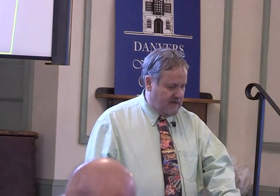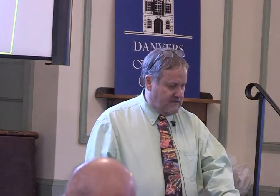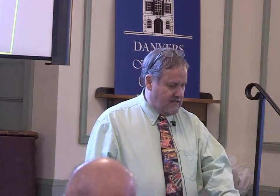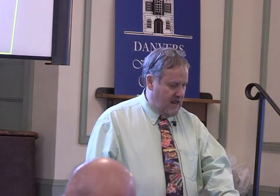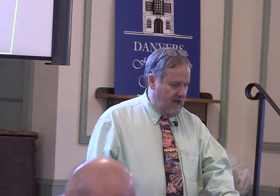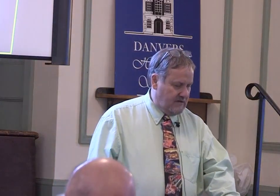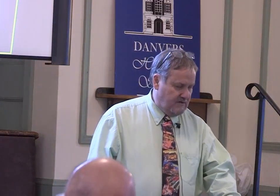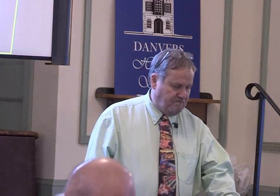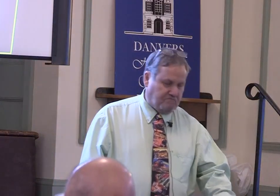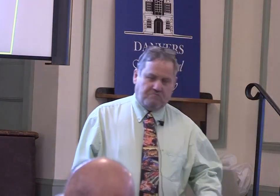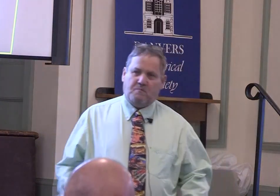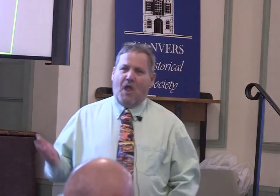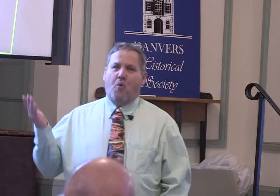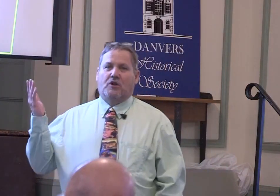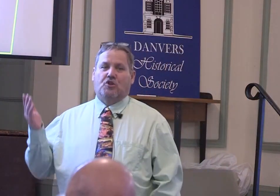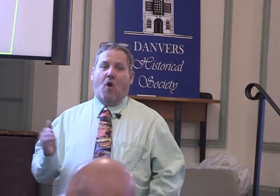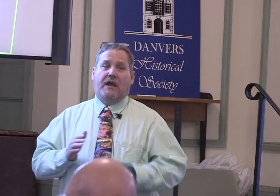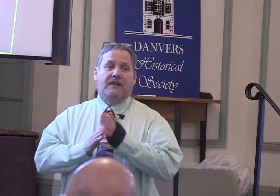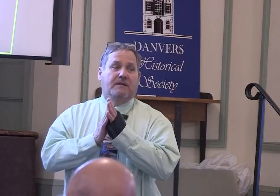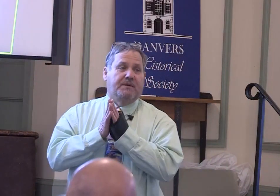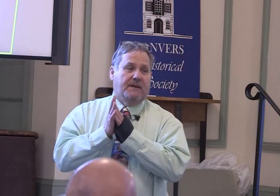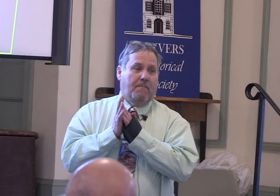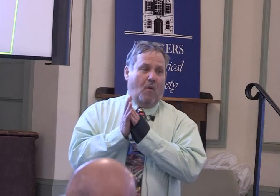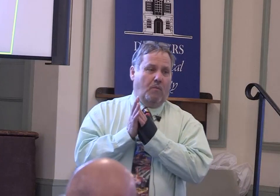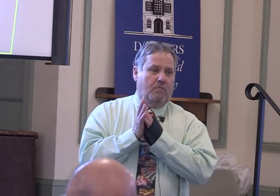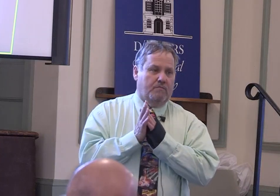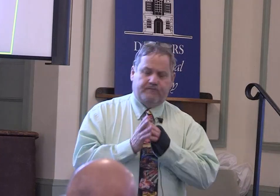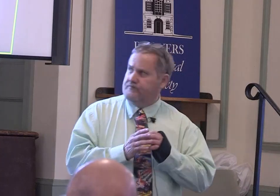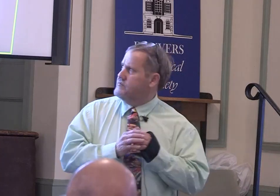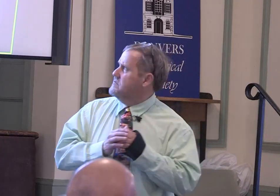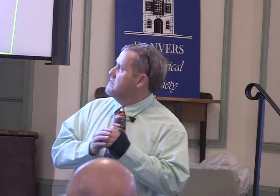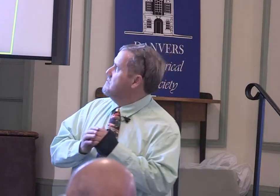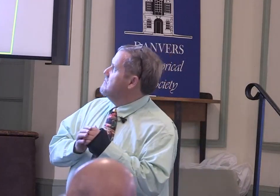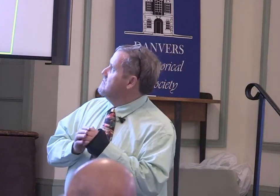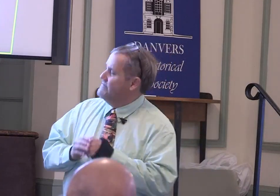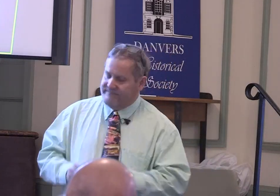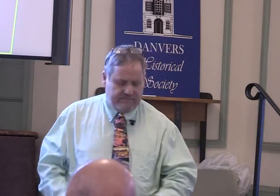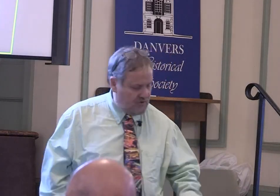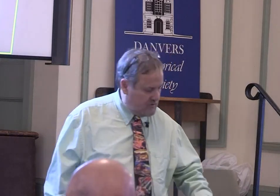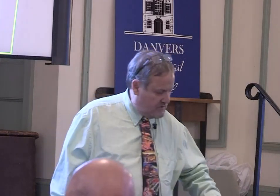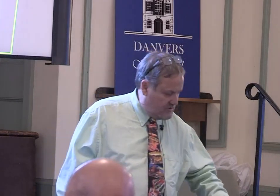the next slide, I wanted to talk a little bit about,